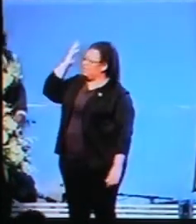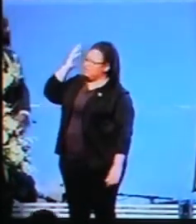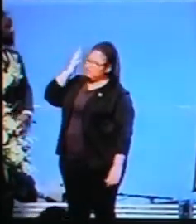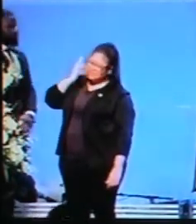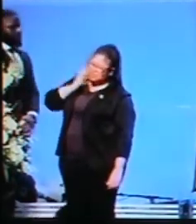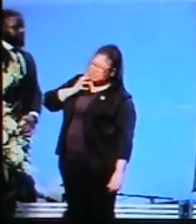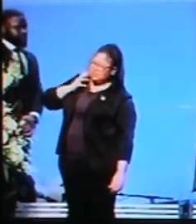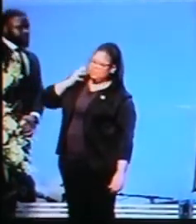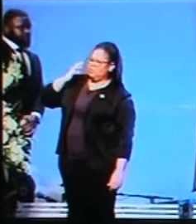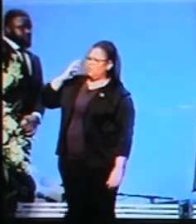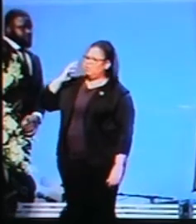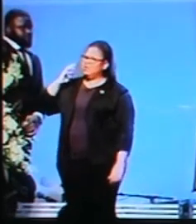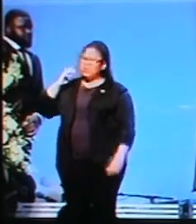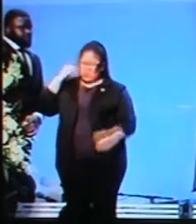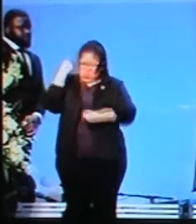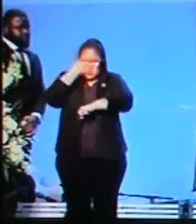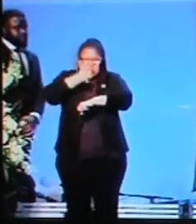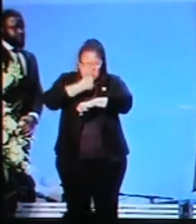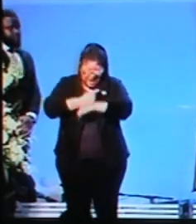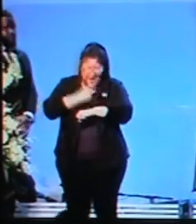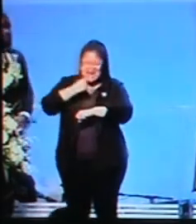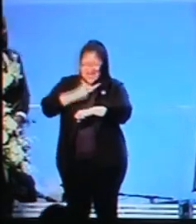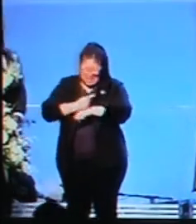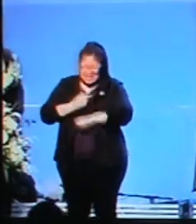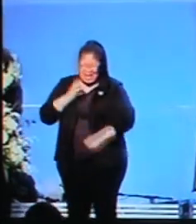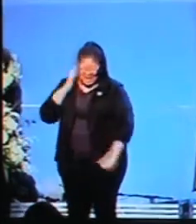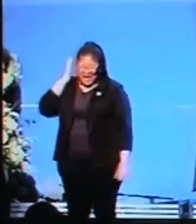face. One day I